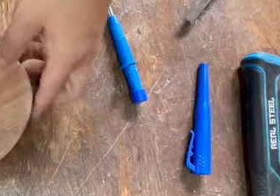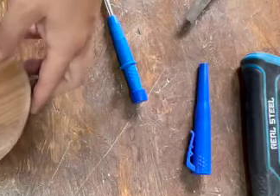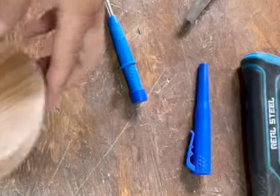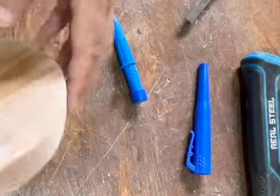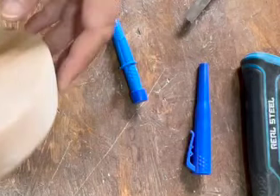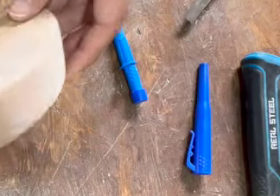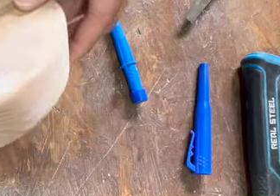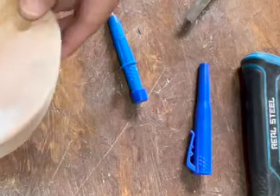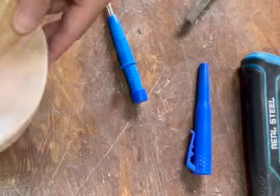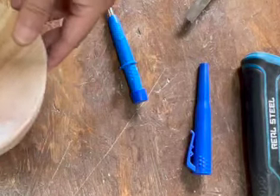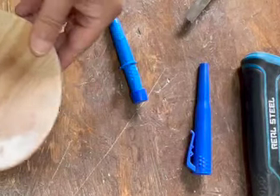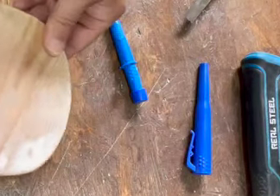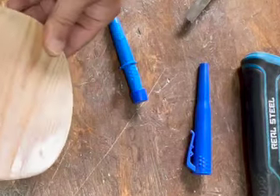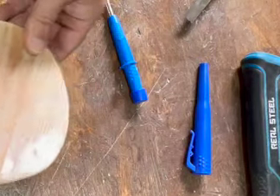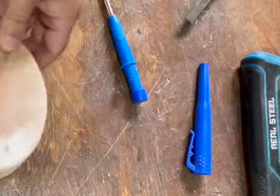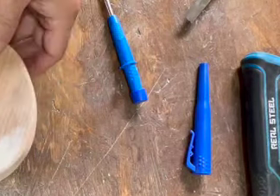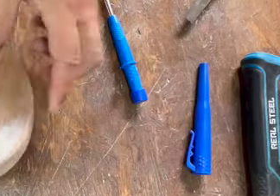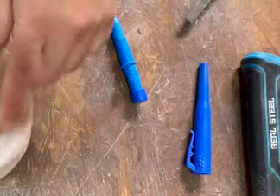So as you can see,